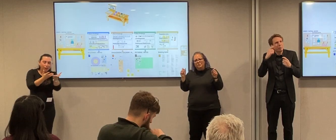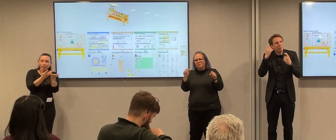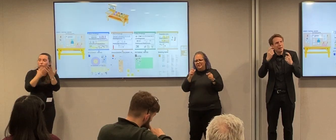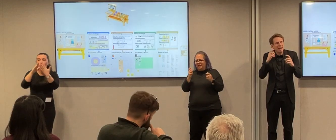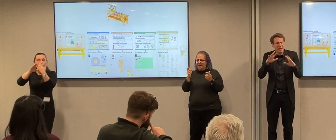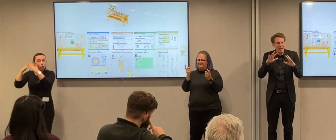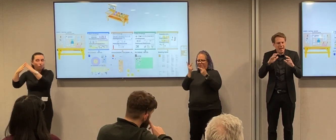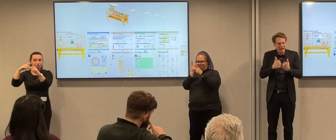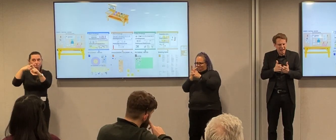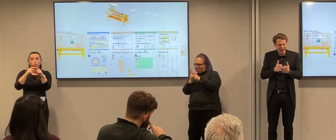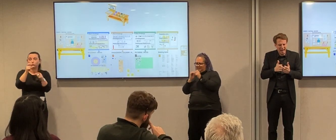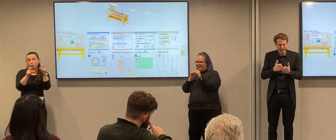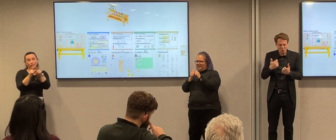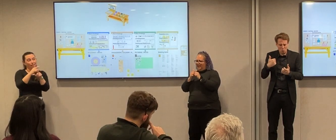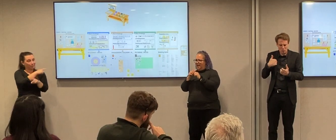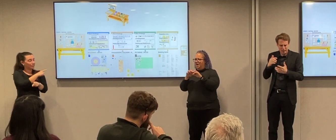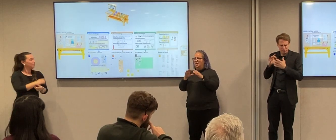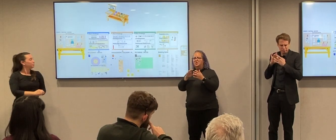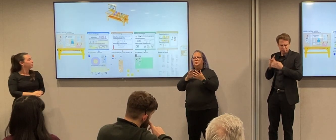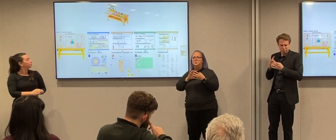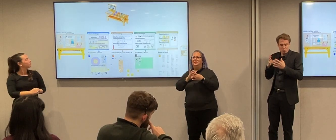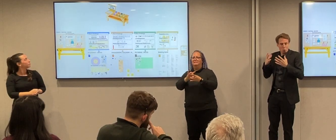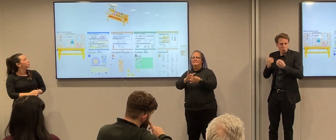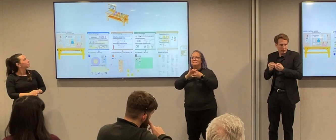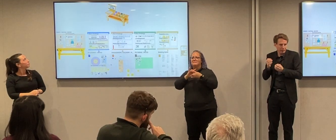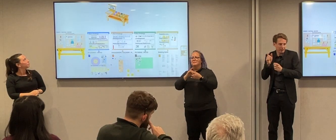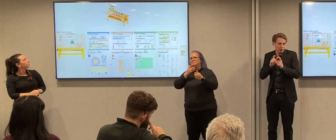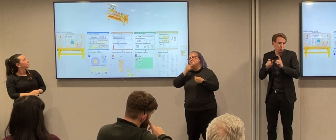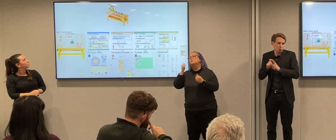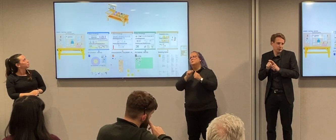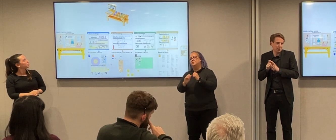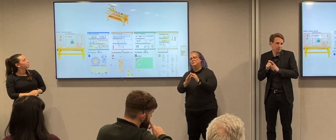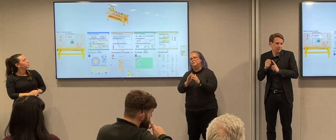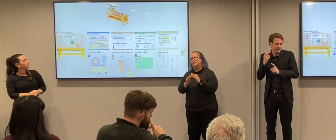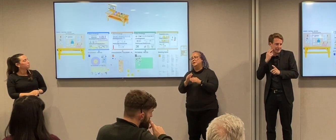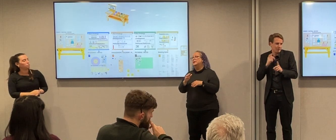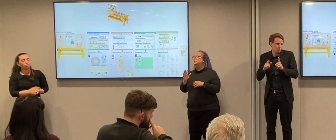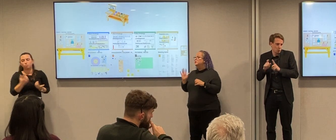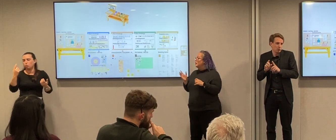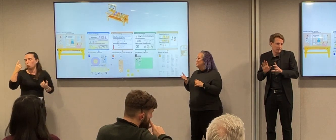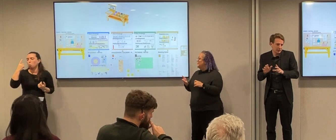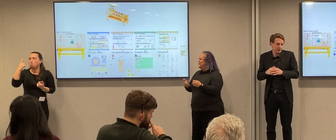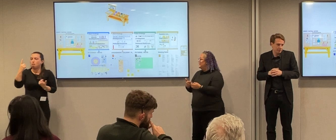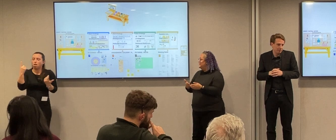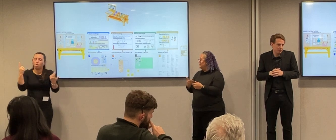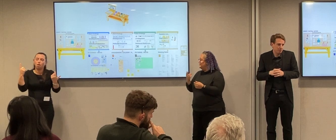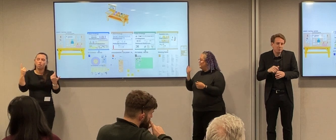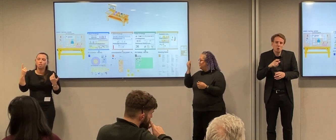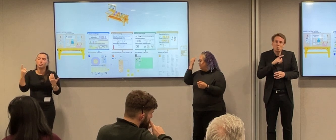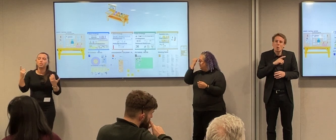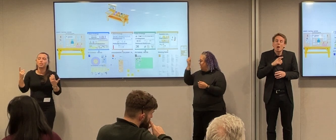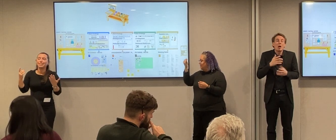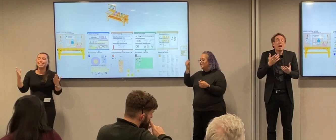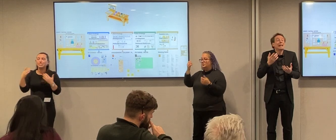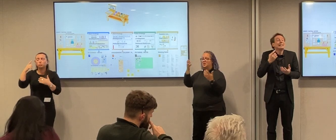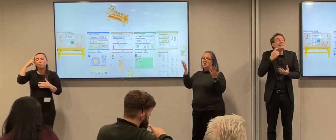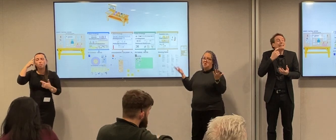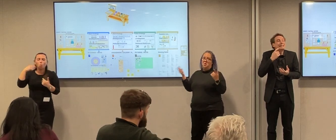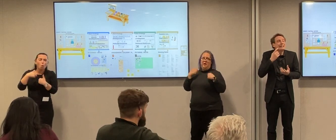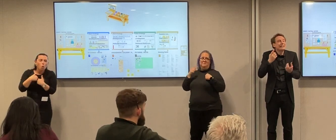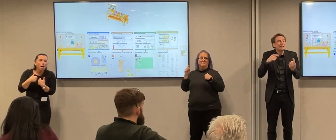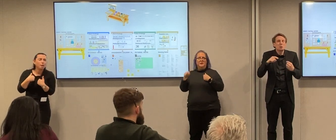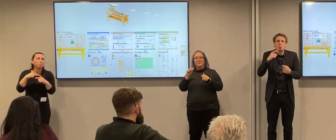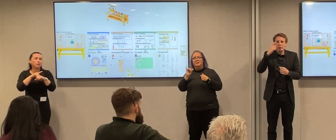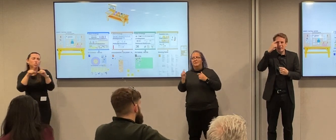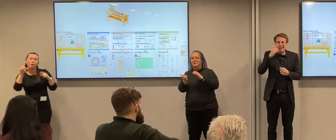community better. The first of which is it's really easy to fall into the idea that you need to be an AI expert, or